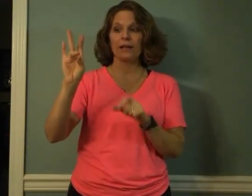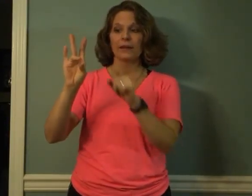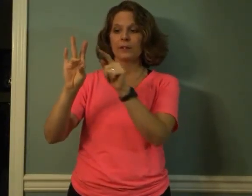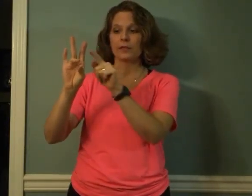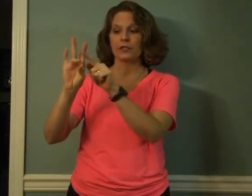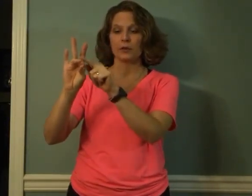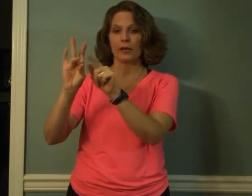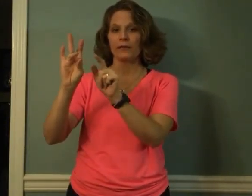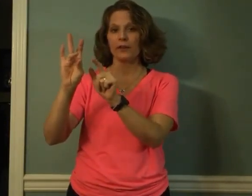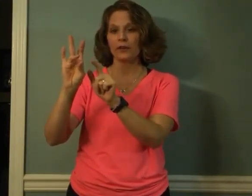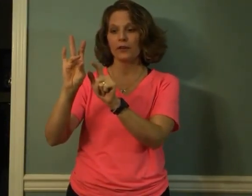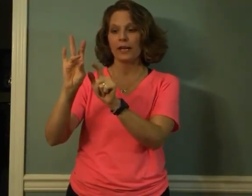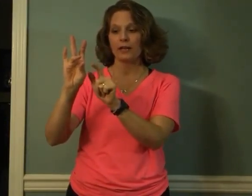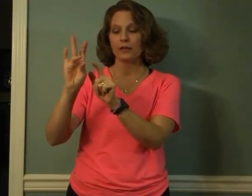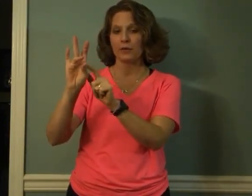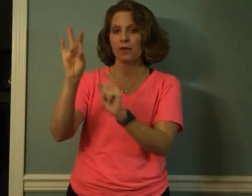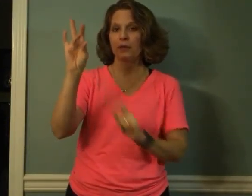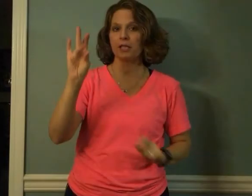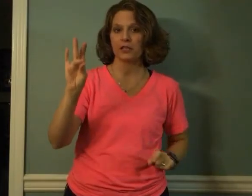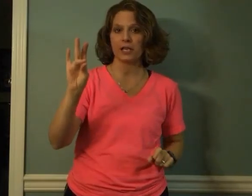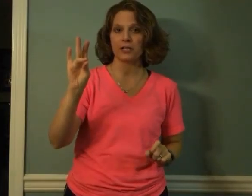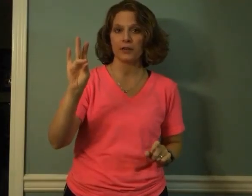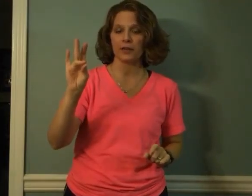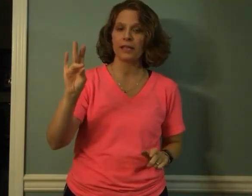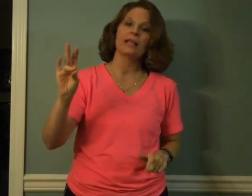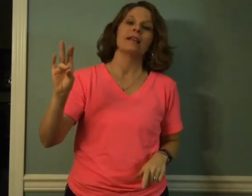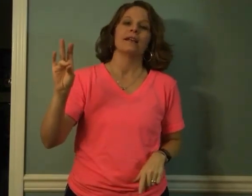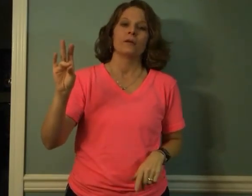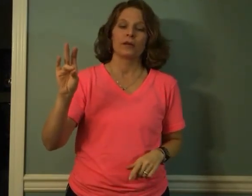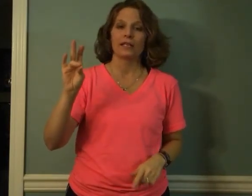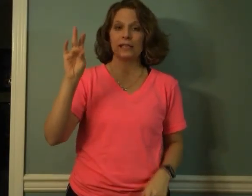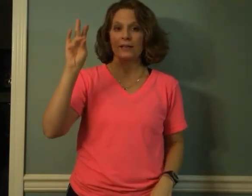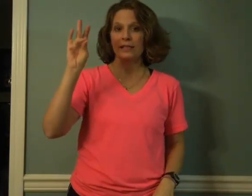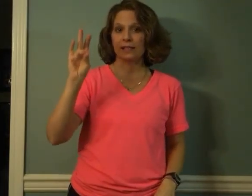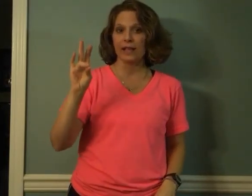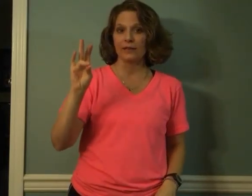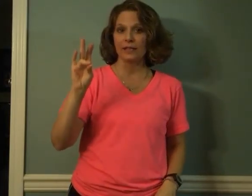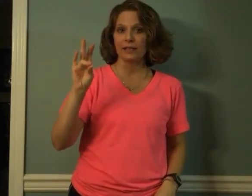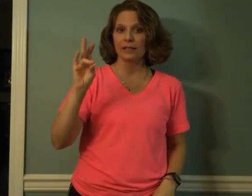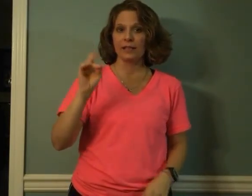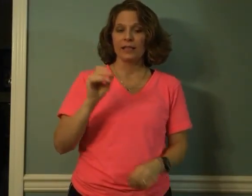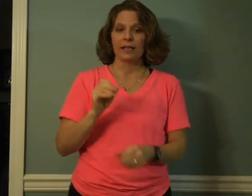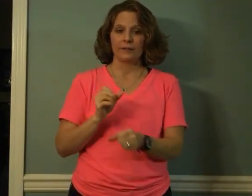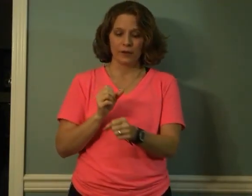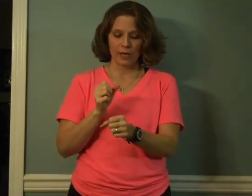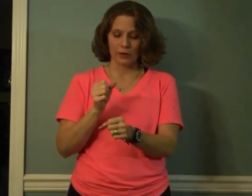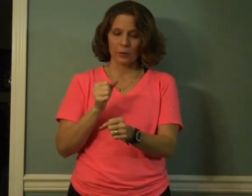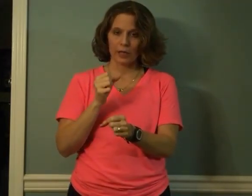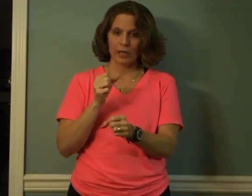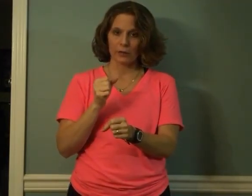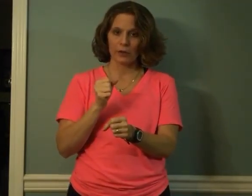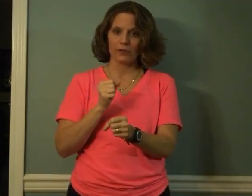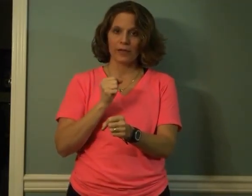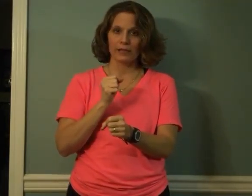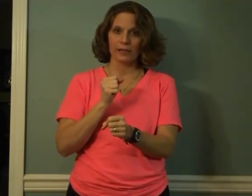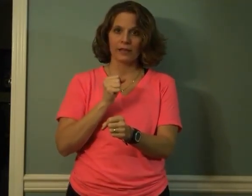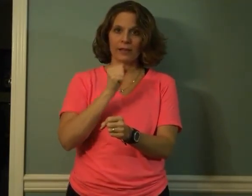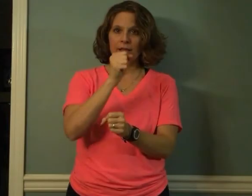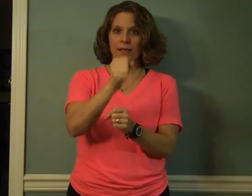language, which is your ring finger and your thumb touching each other. We're going to say the 7, and for years we're going to use 2 fists